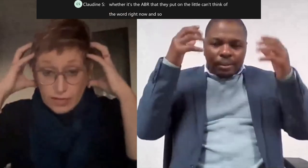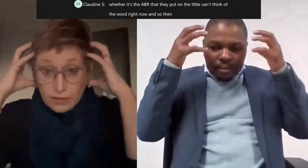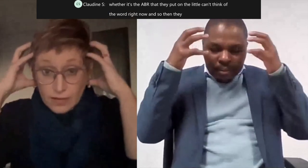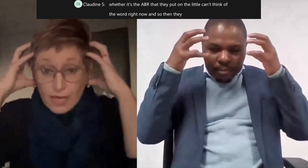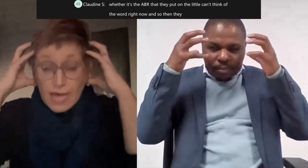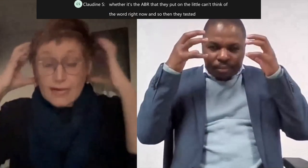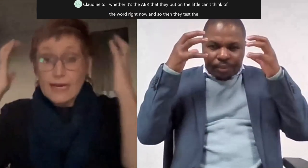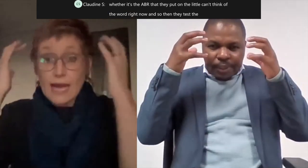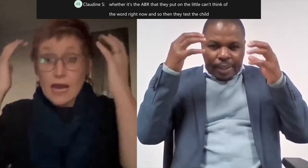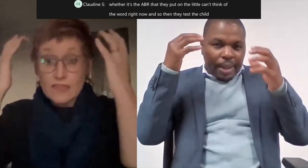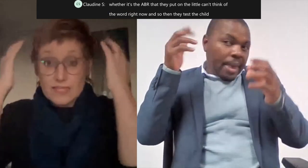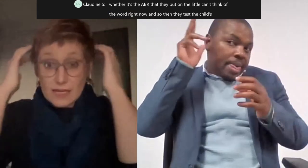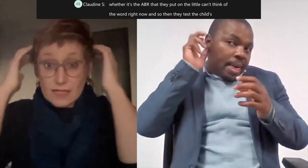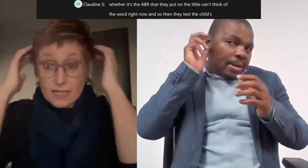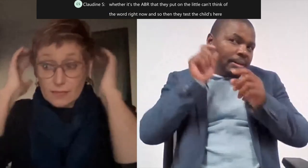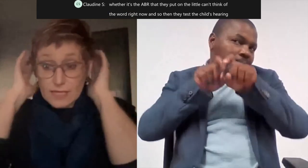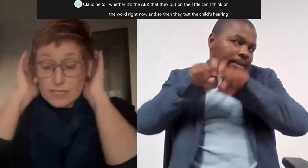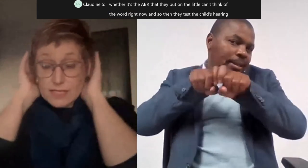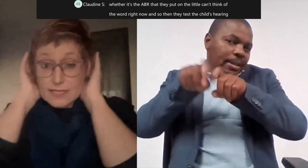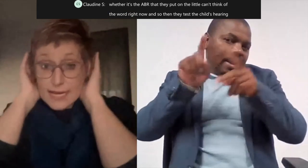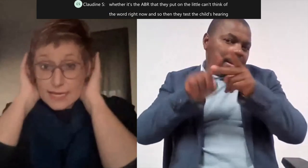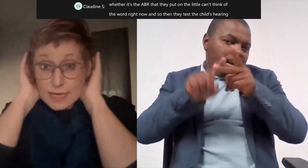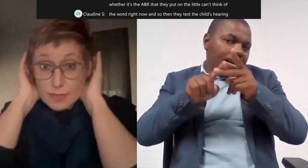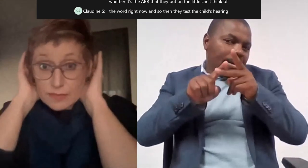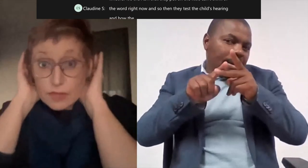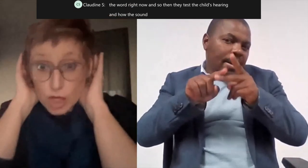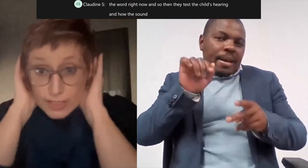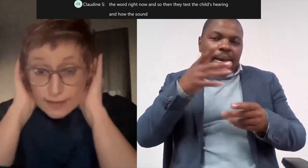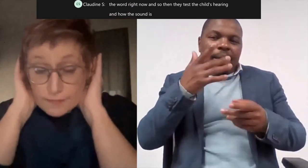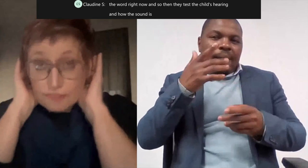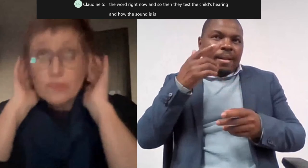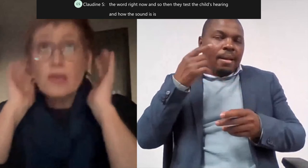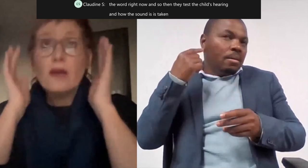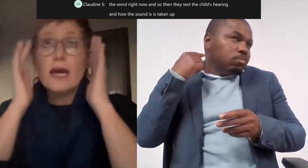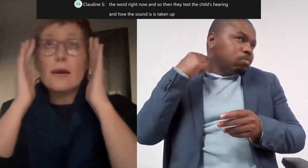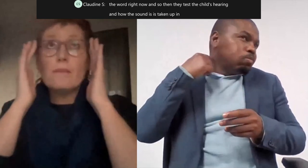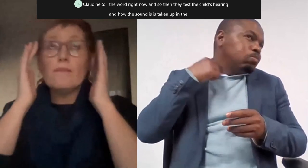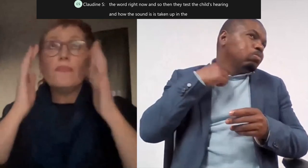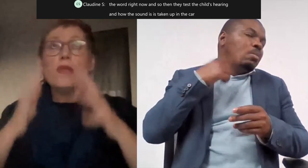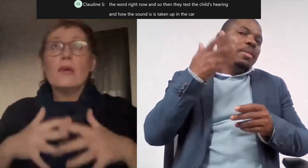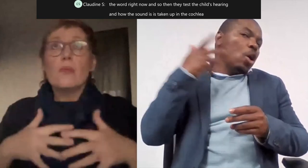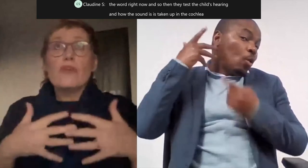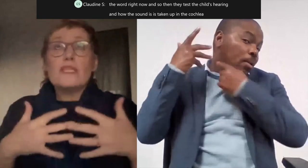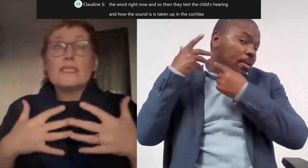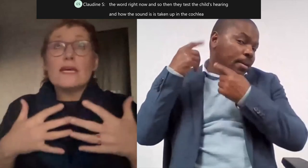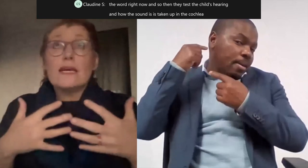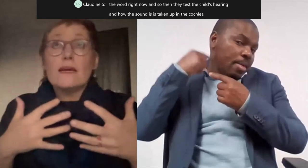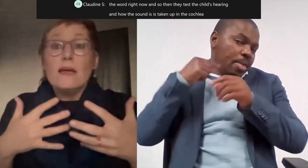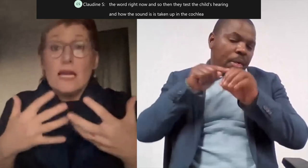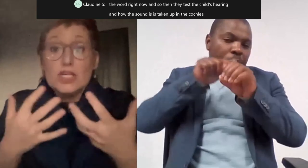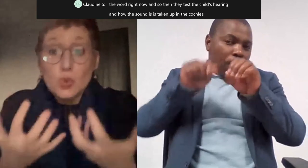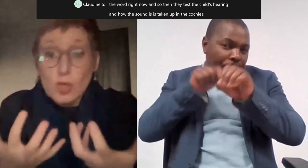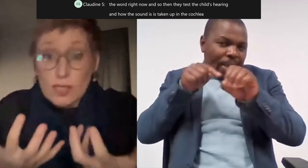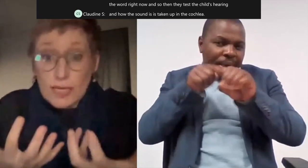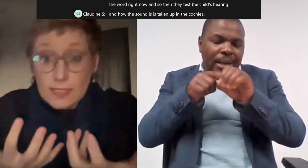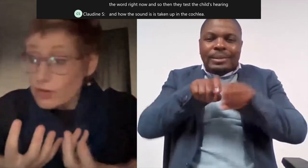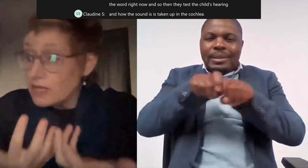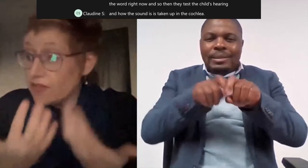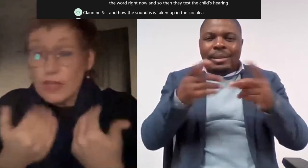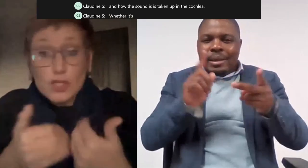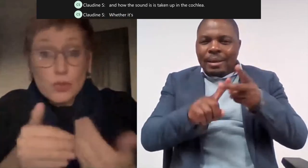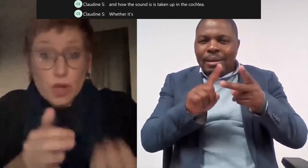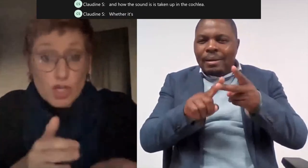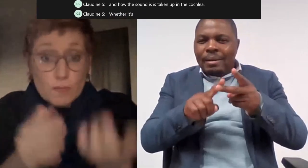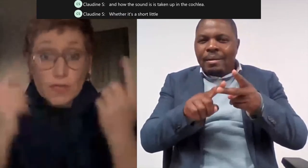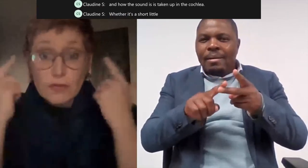child's hearing and how the sound is taken up in the cochlea. Whether it's a short little